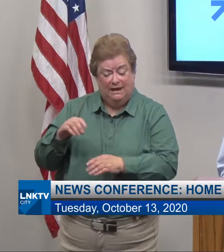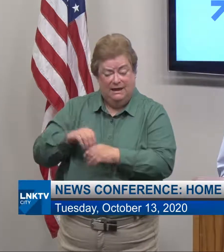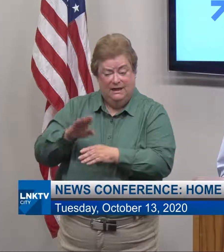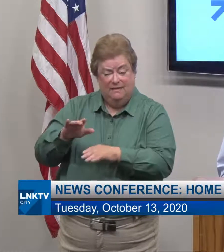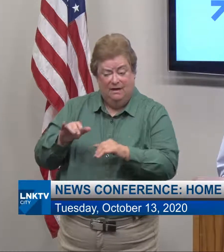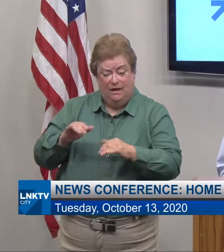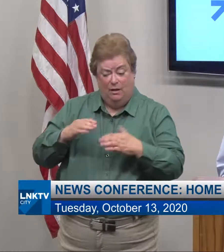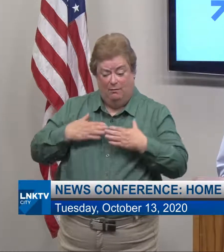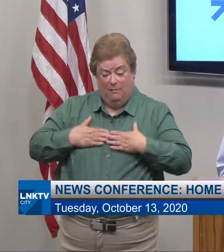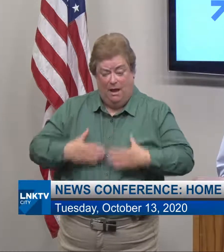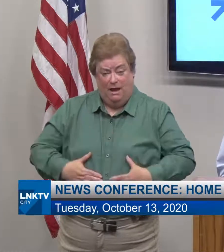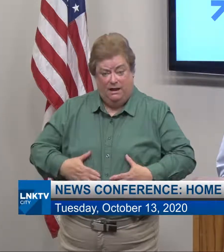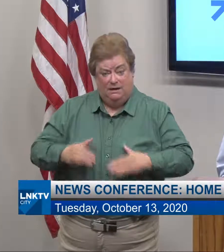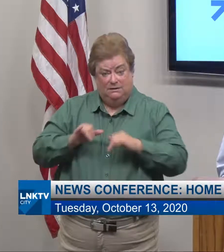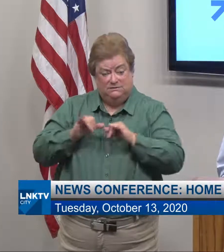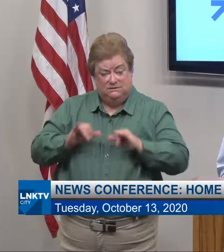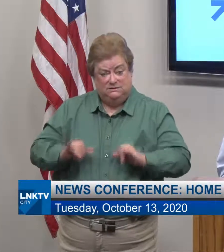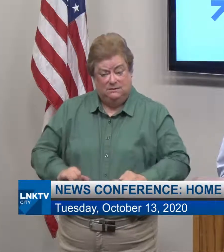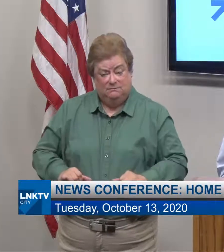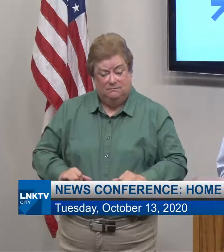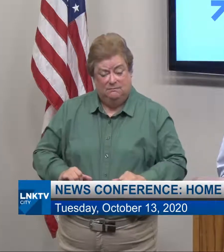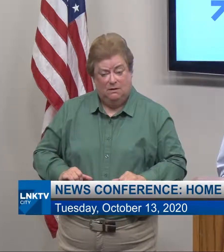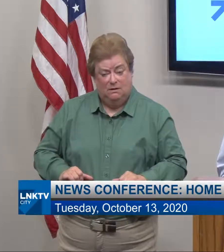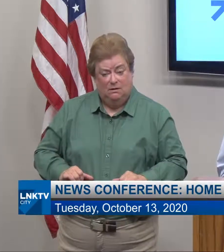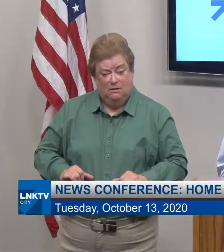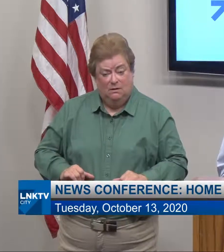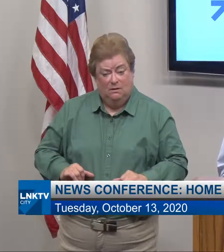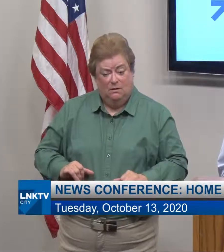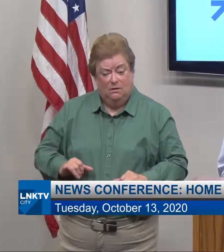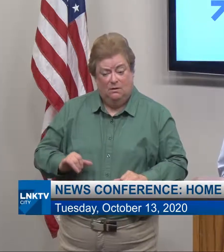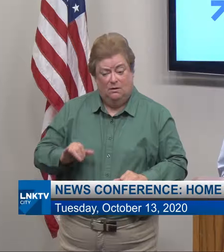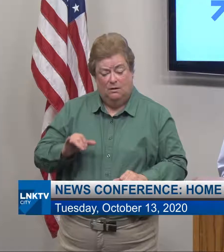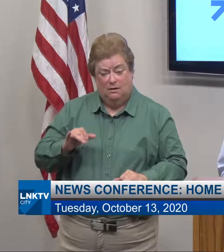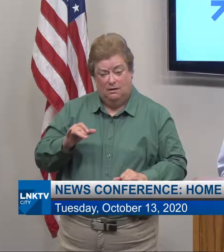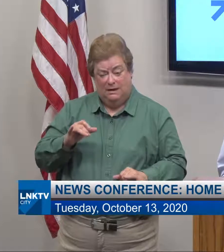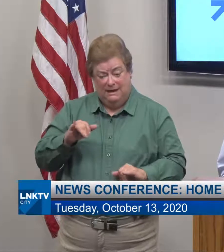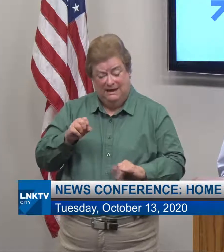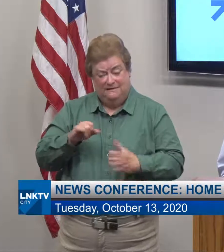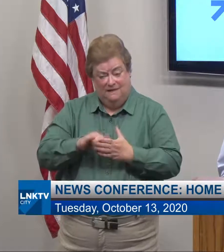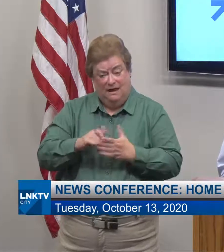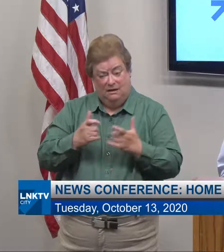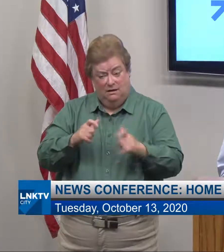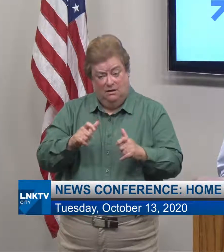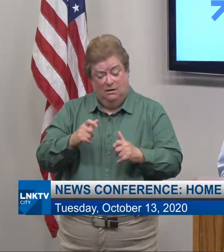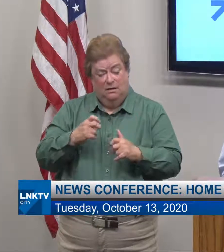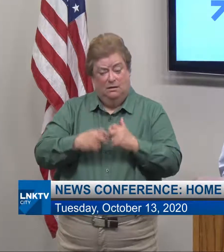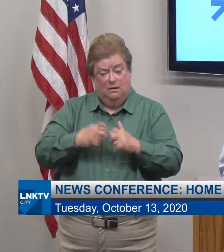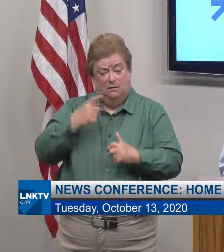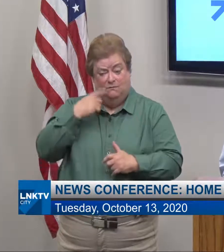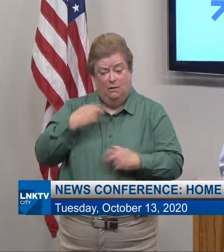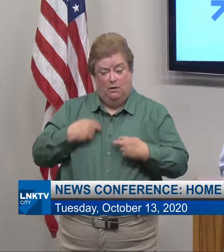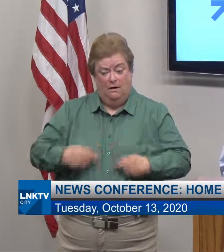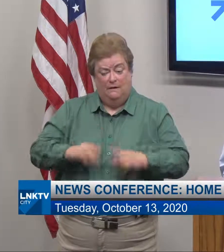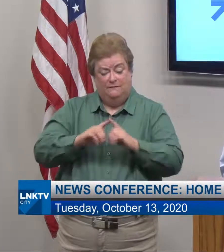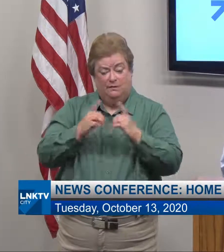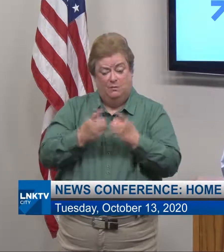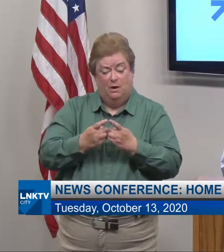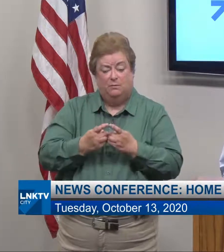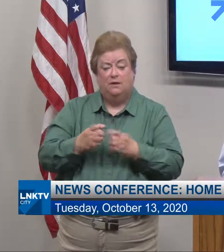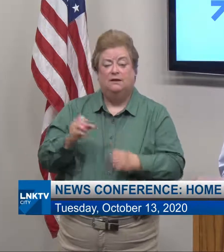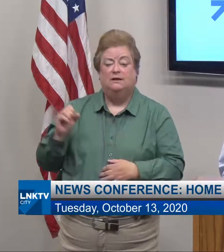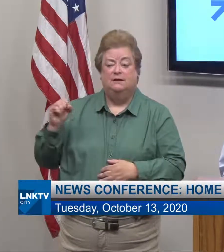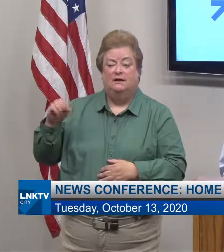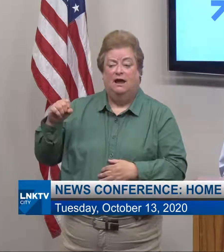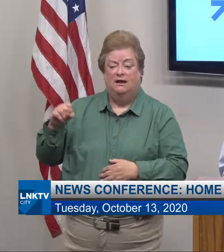or could you speak to the health department concerns for this issue? You bet. So the state